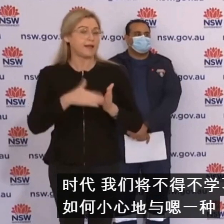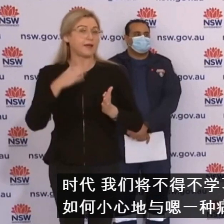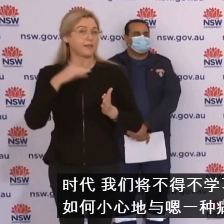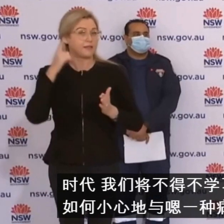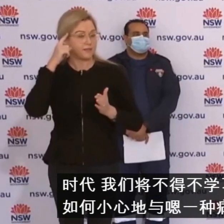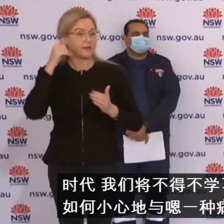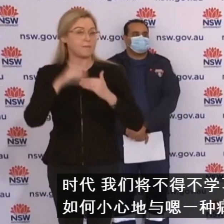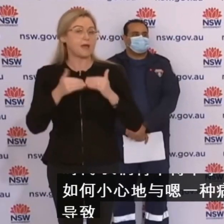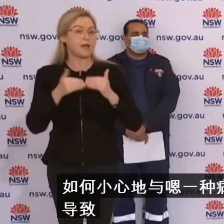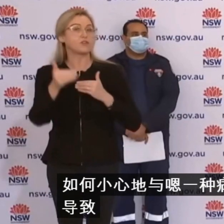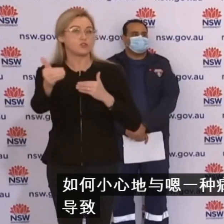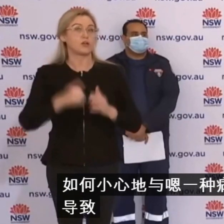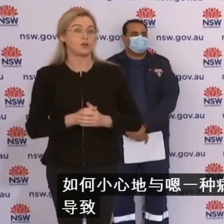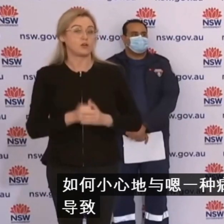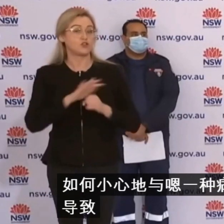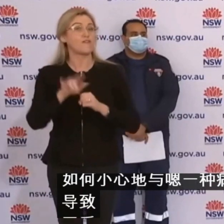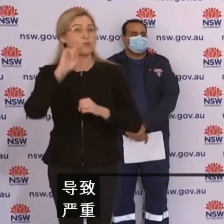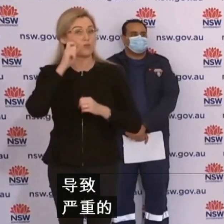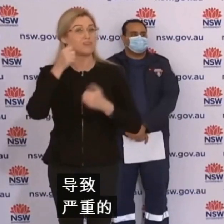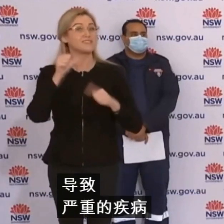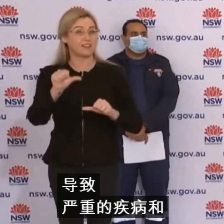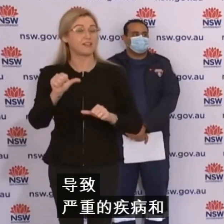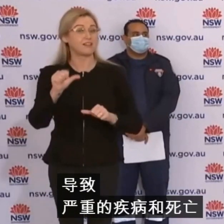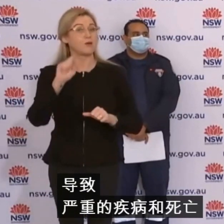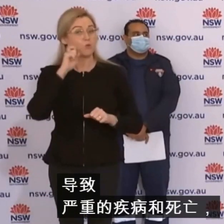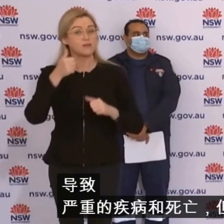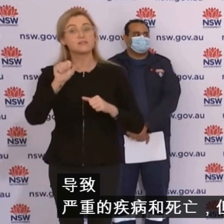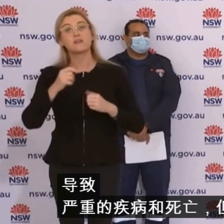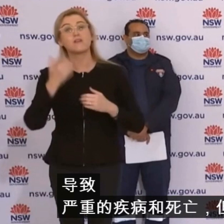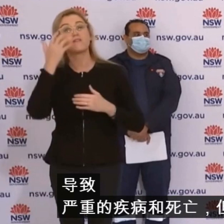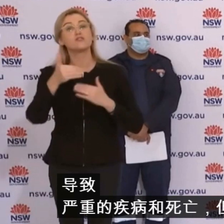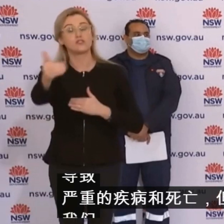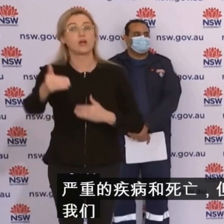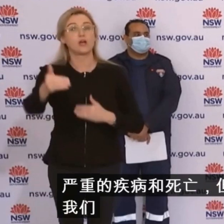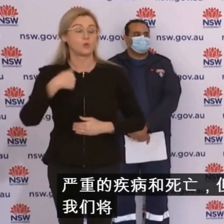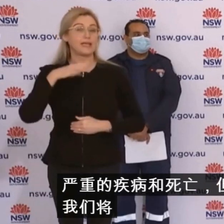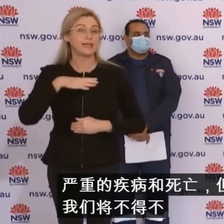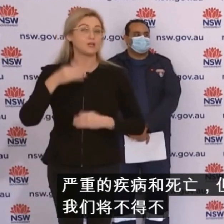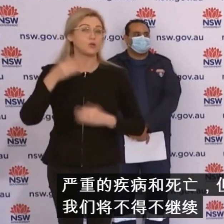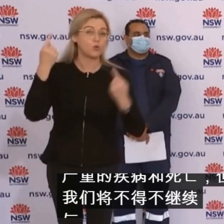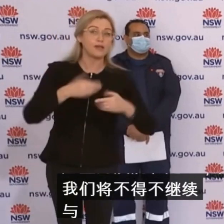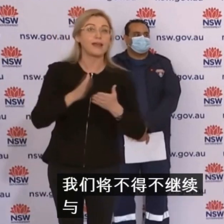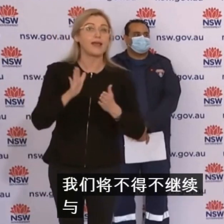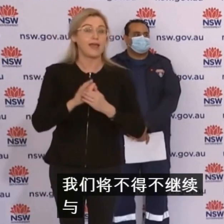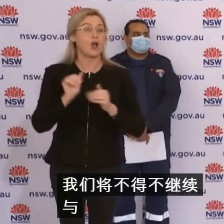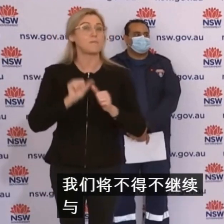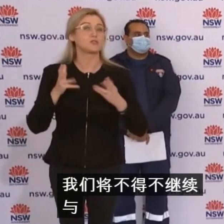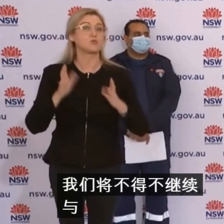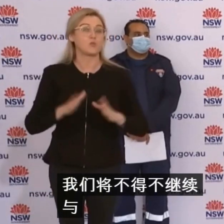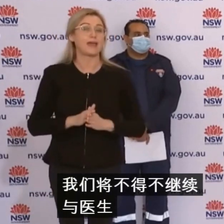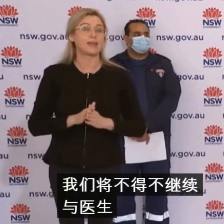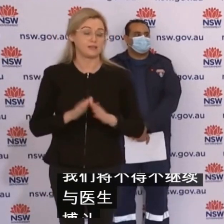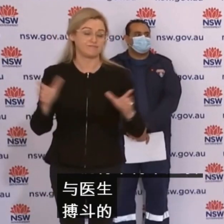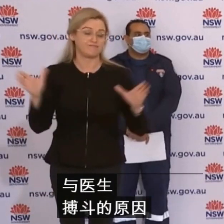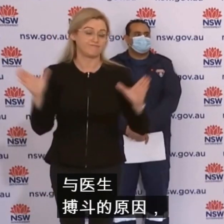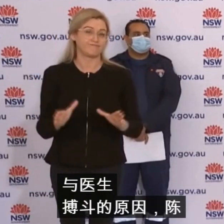with a virus which causes severe illness and death, but that's what we're going to have to continue to grapple with. Dr. Chant, what